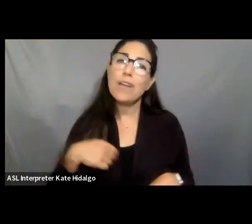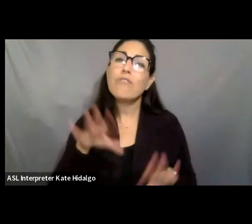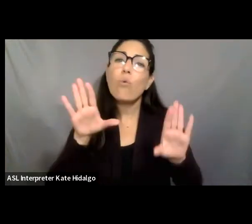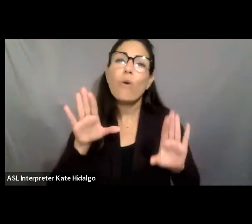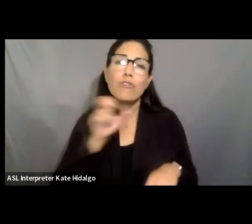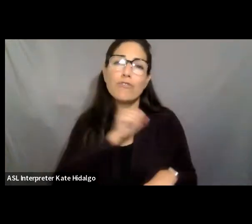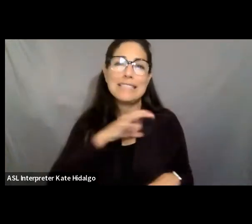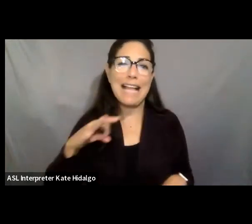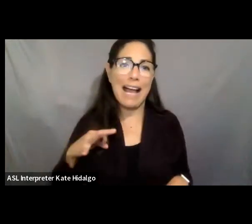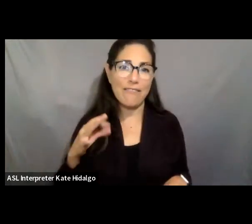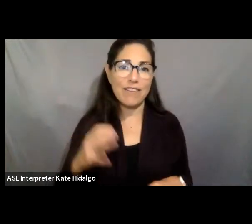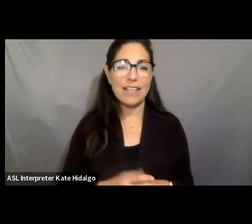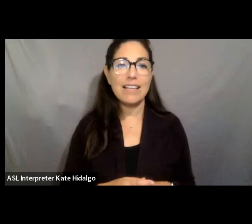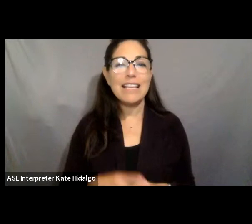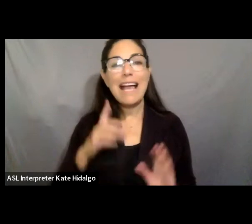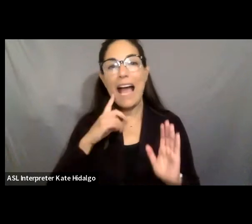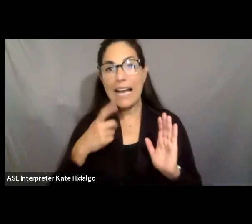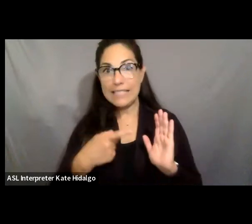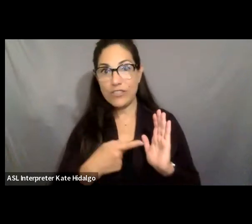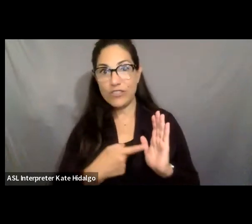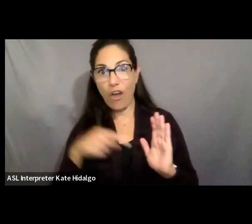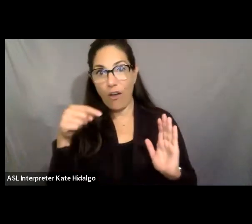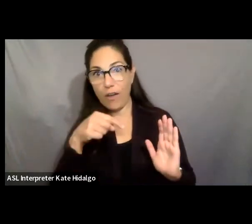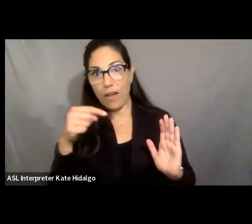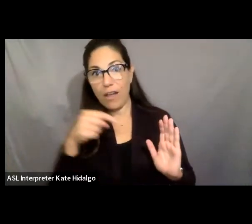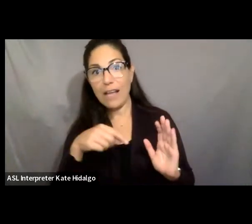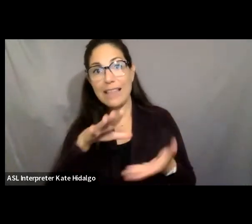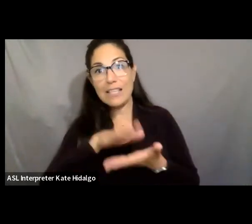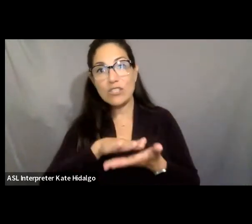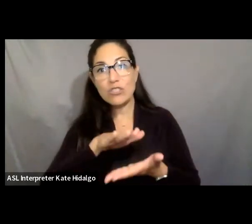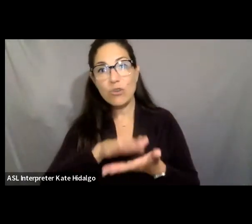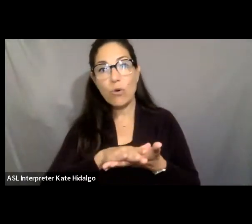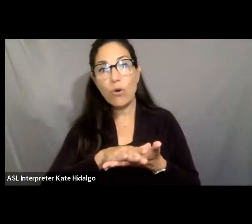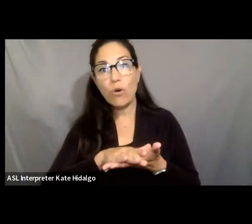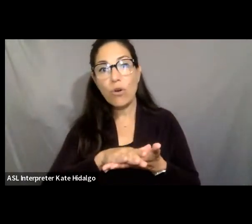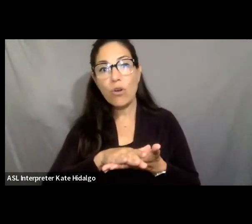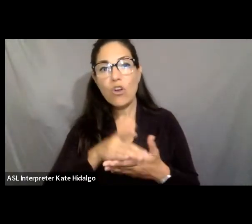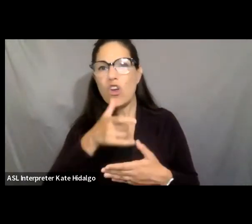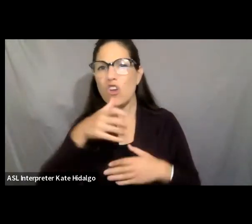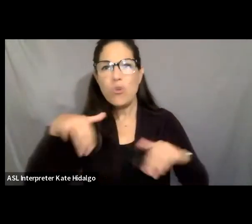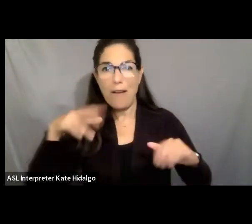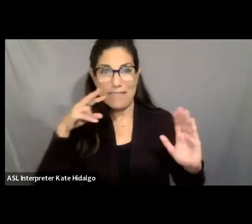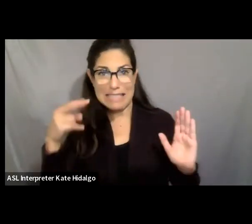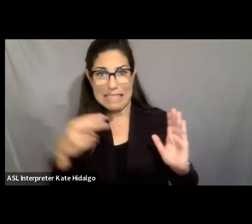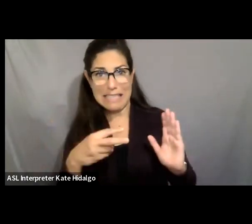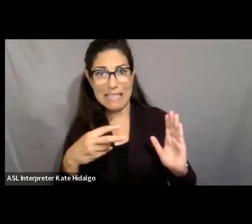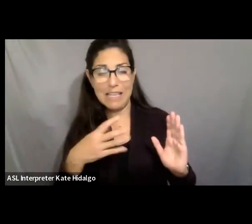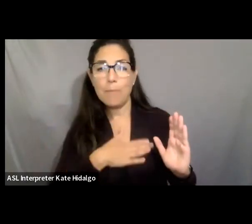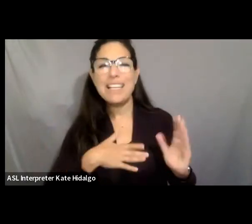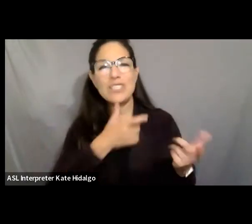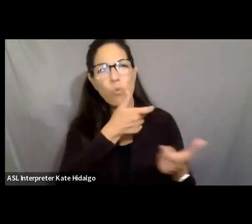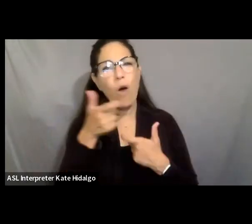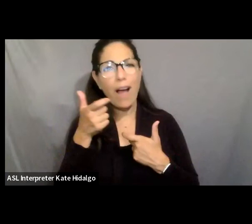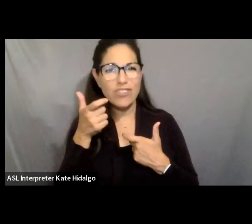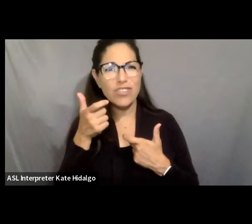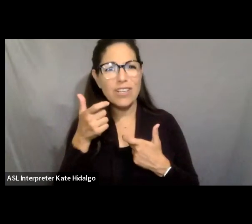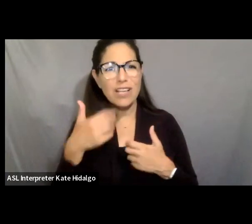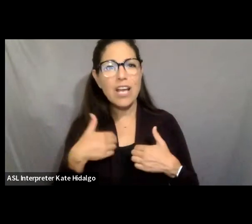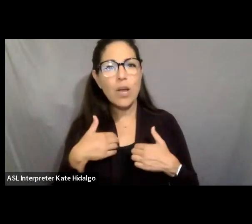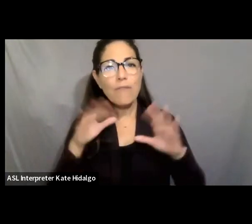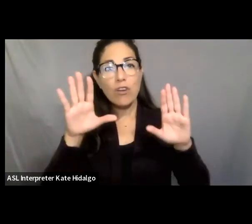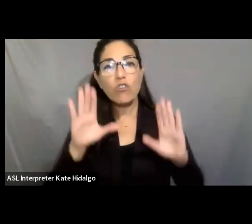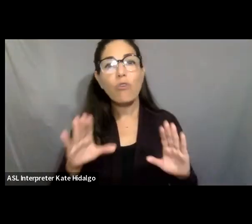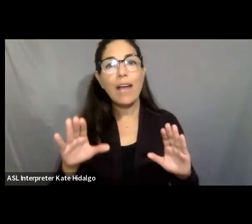staff. I saw the back to school video. Whoever hasn't seen it, please watch it. We have a